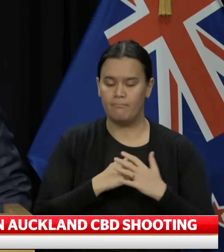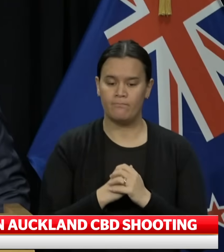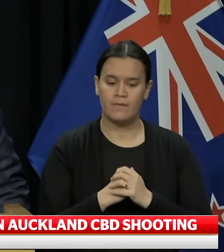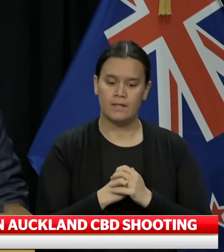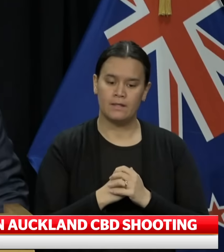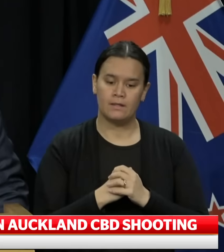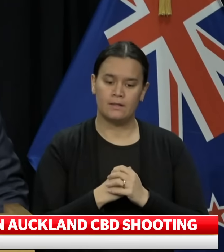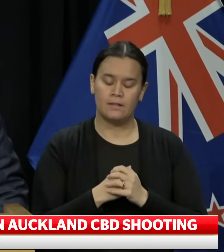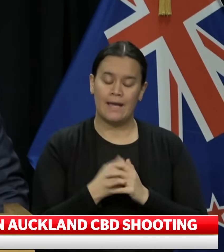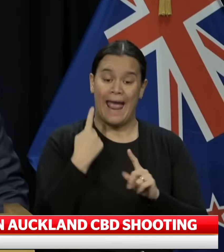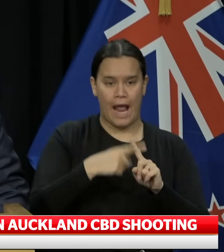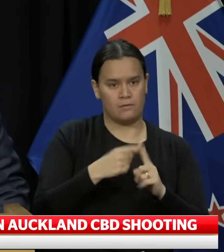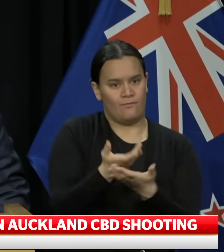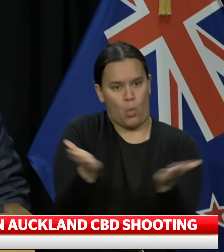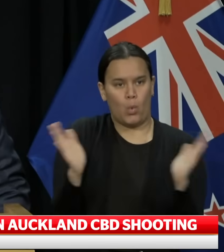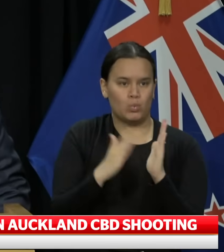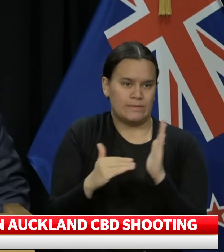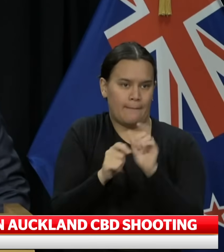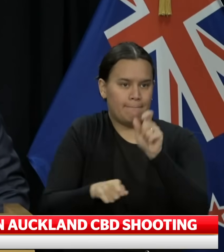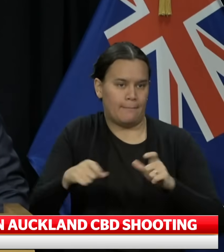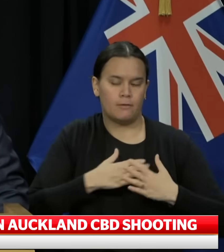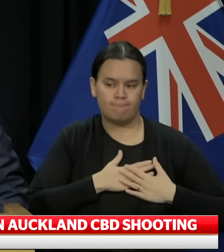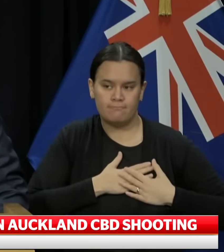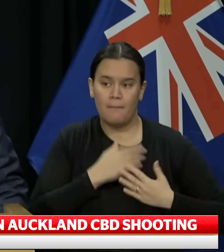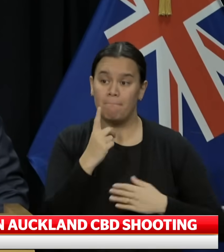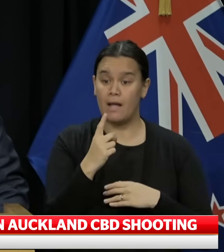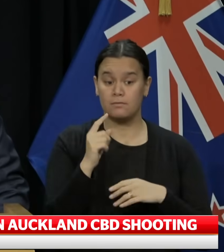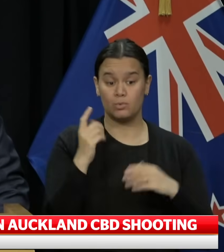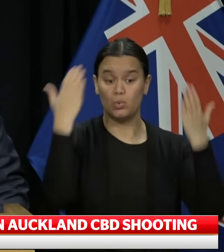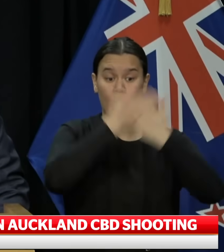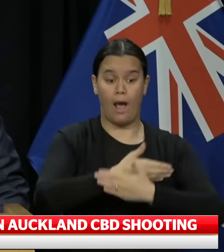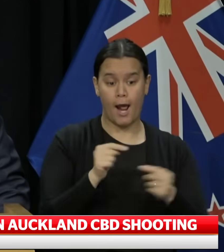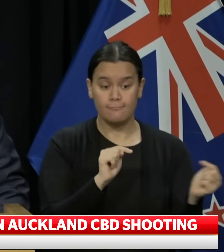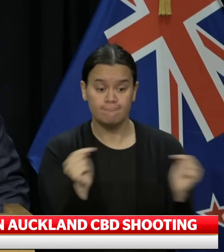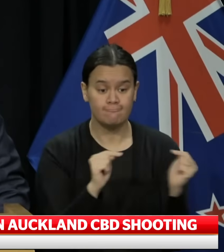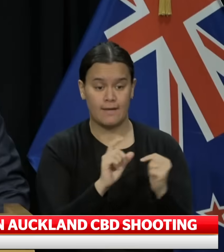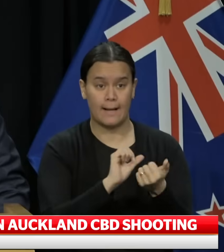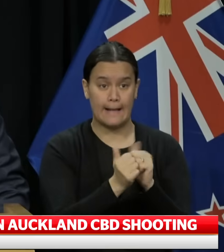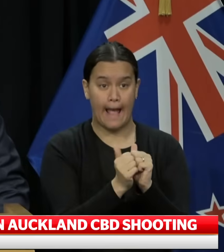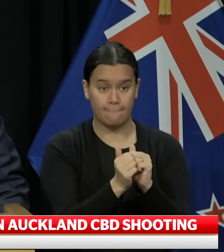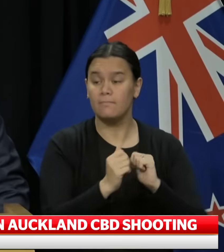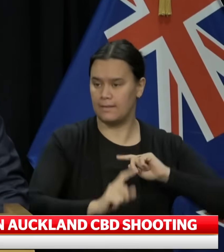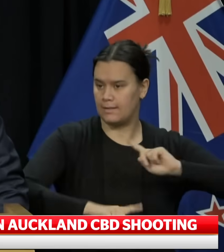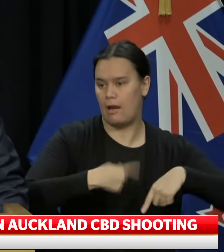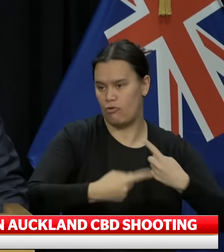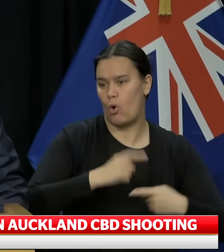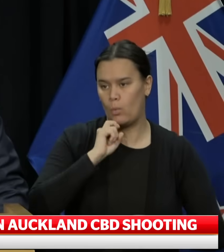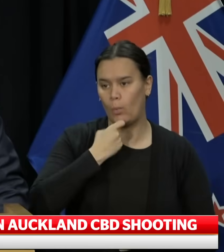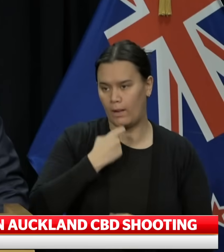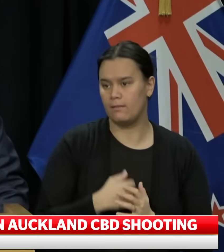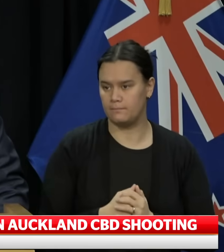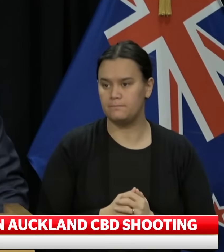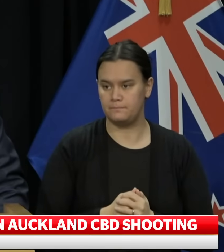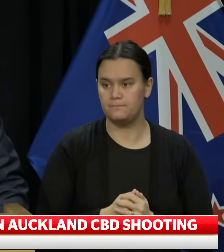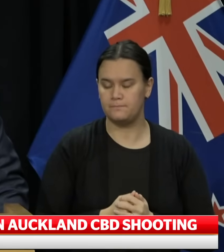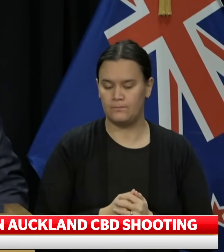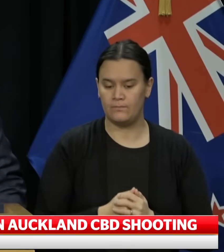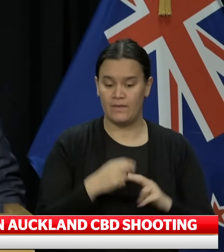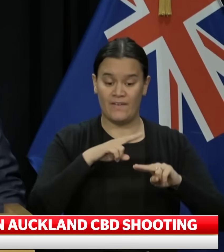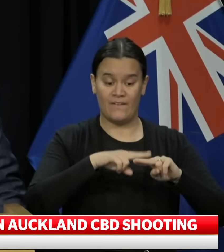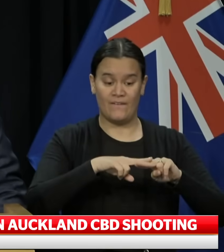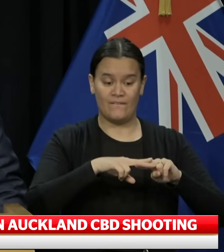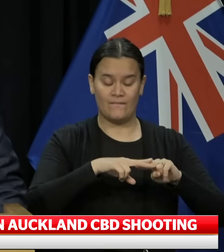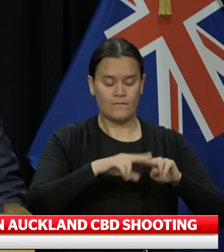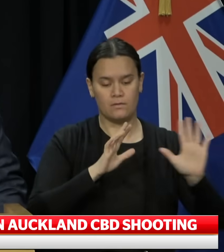Minister's already said, the tournament will go on and tonight's game will be played. The FIFA organisers,